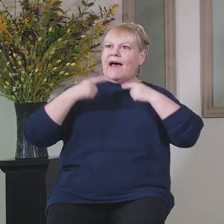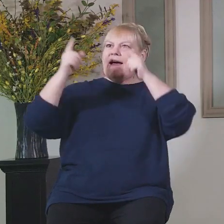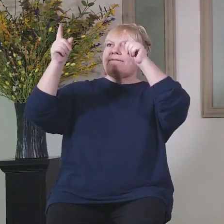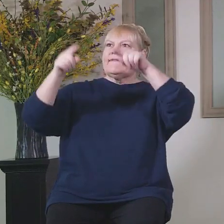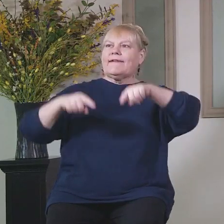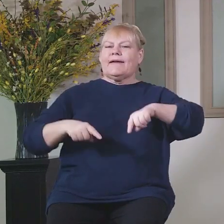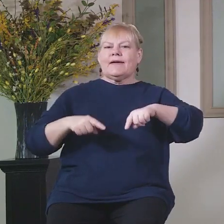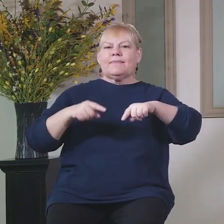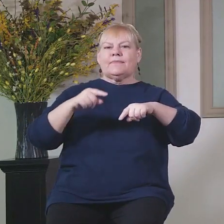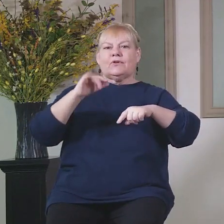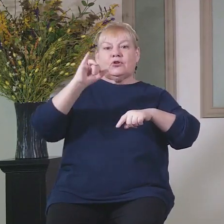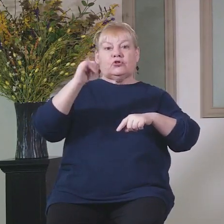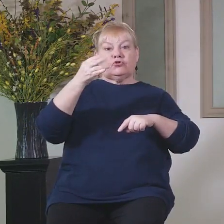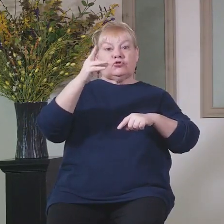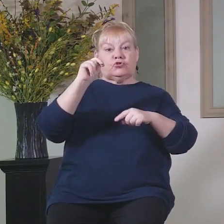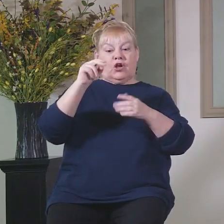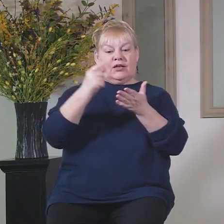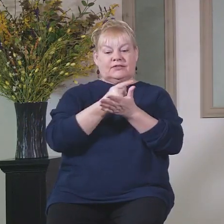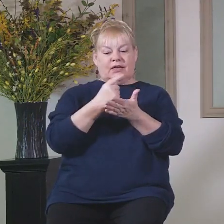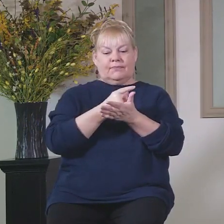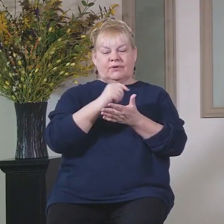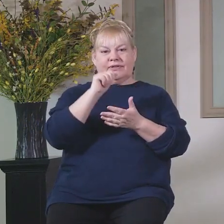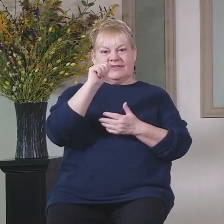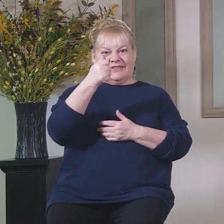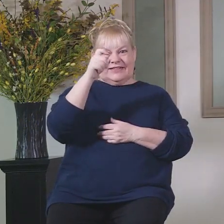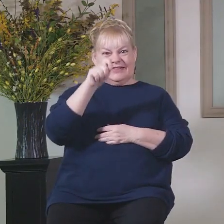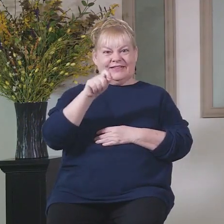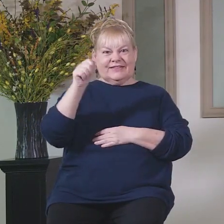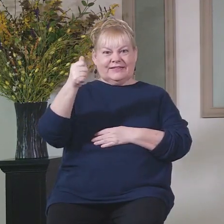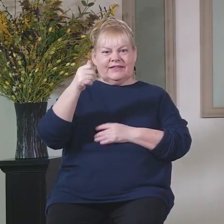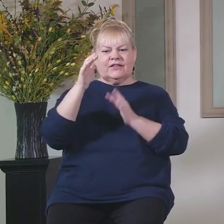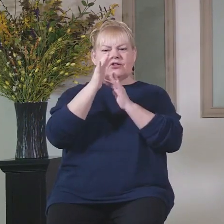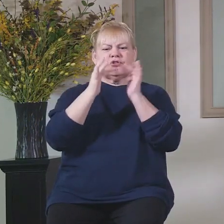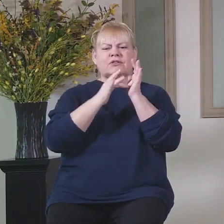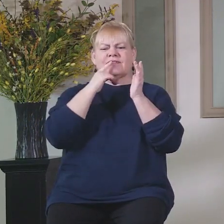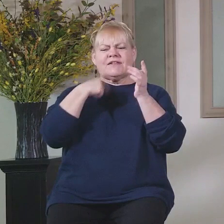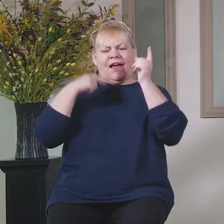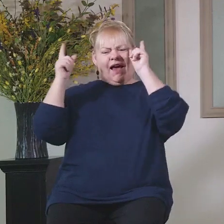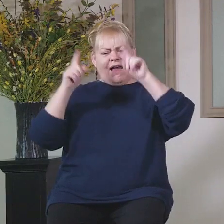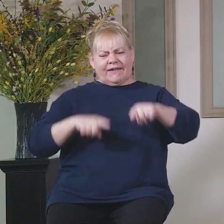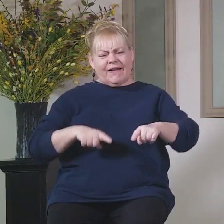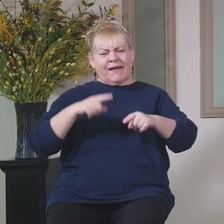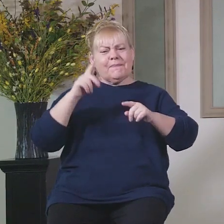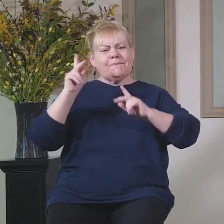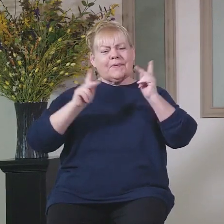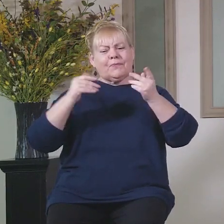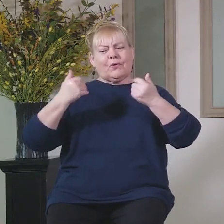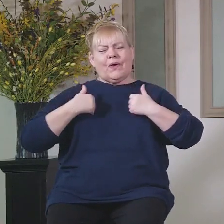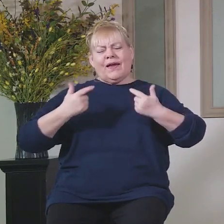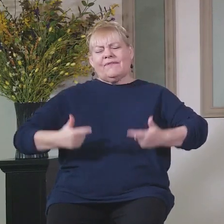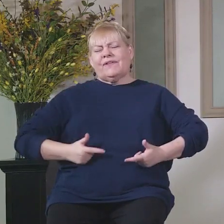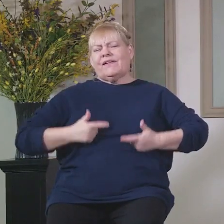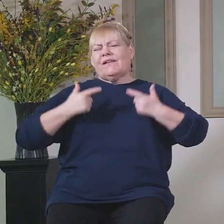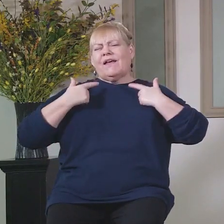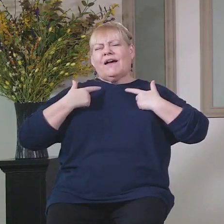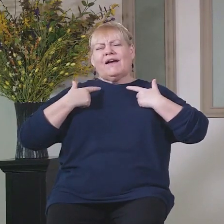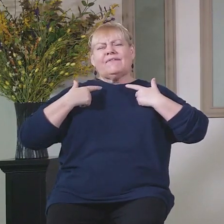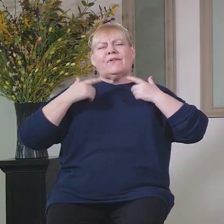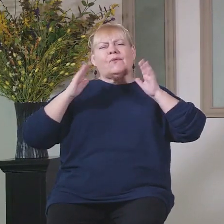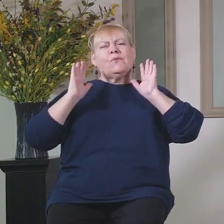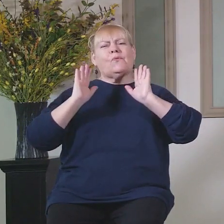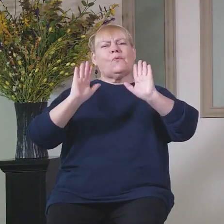Gospel, John chapter 10, verse 10, Jesus says, "I came that they might have life and have it